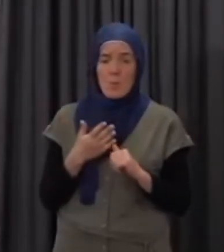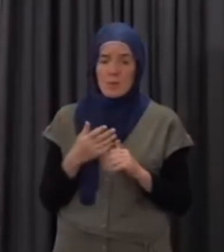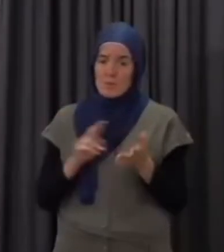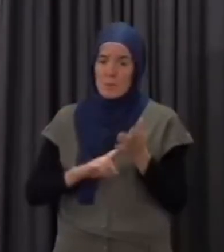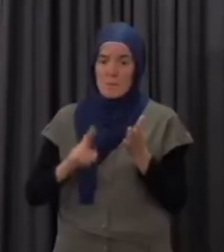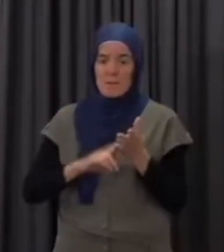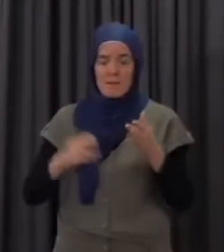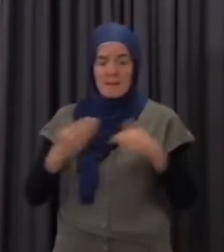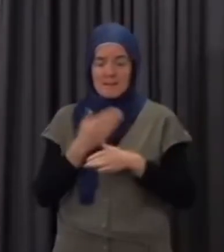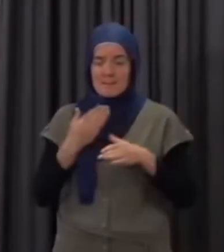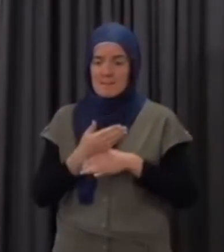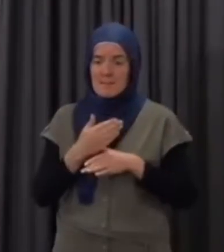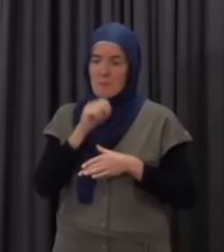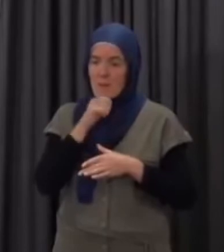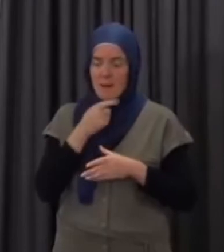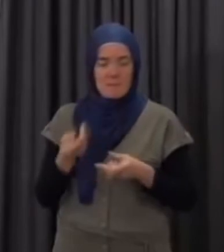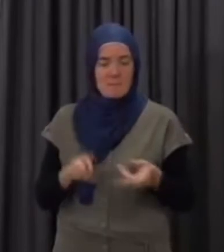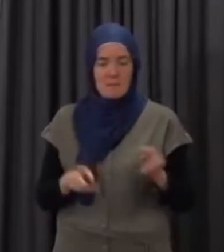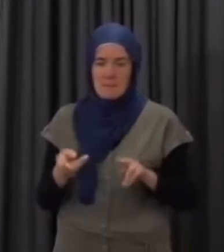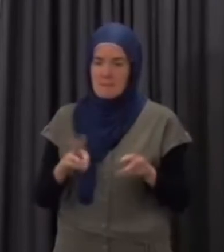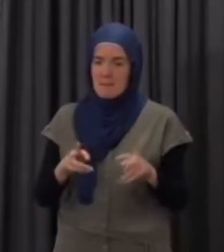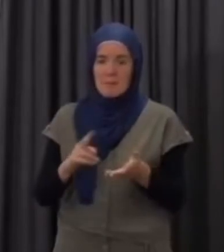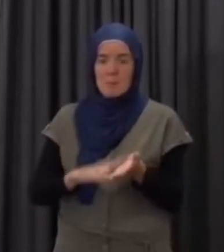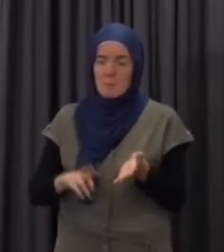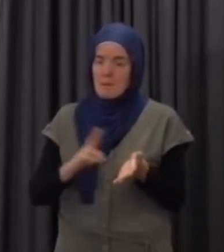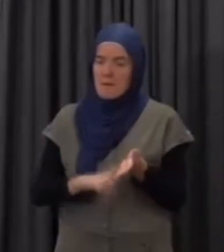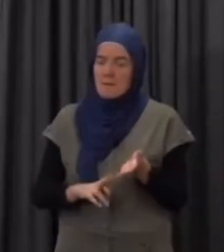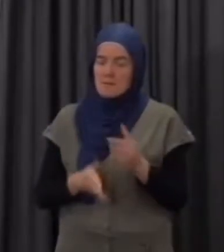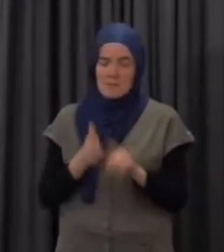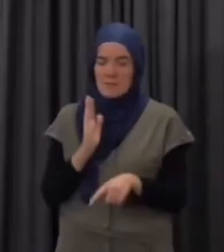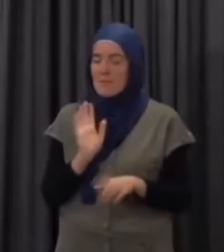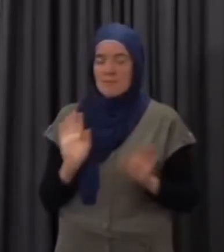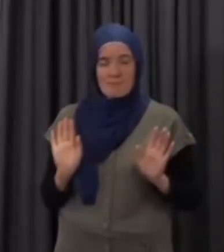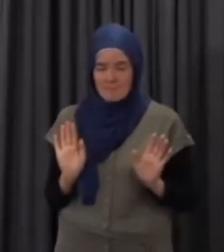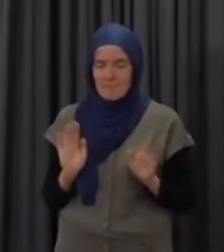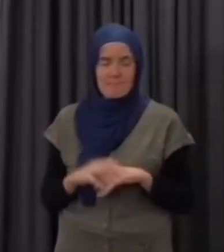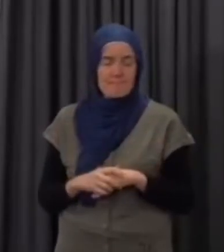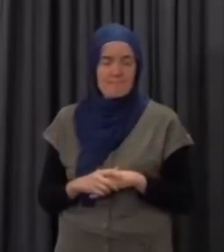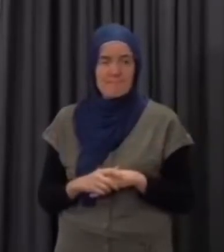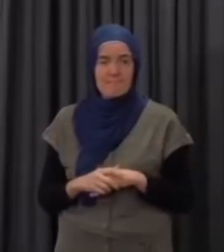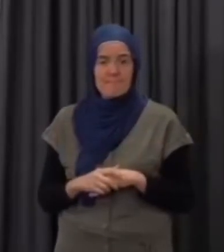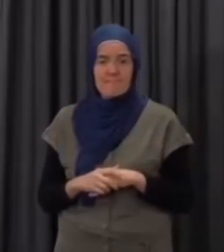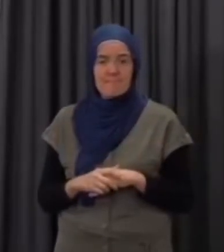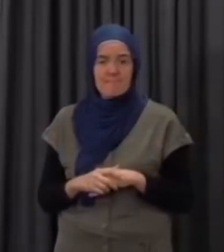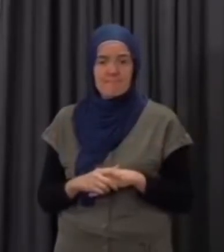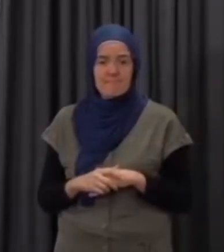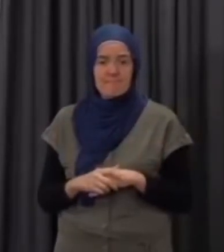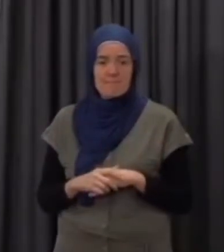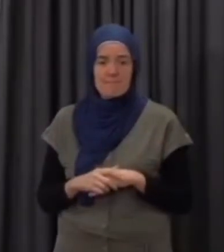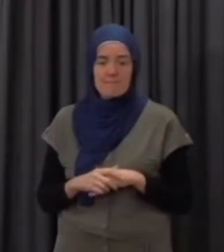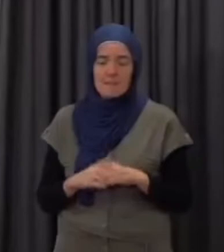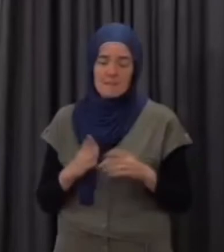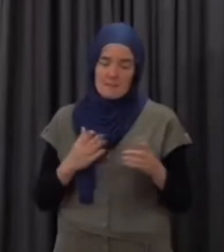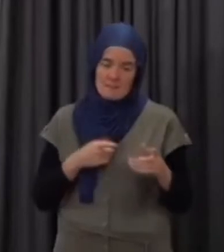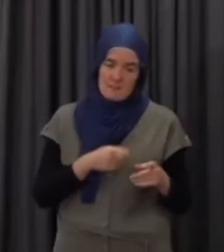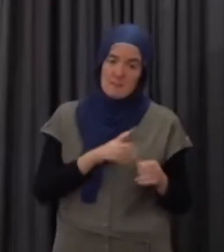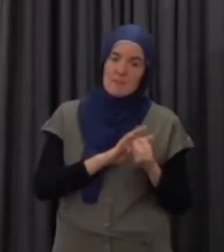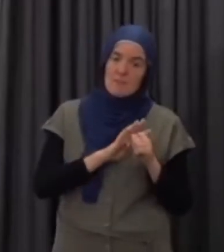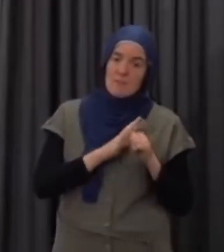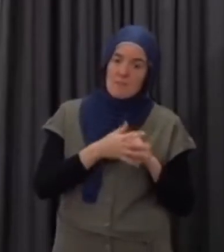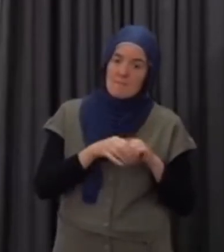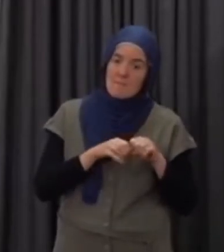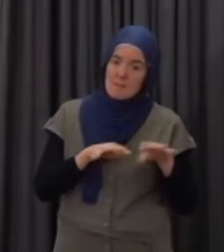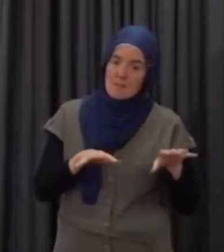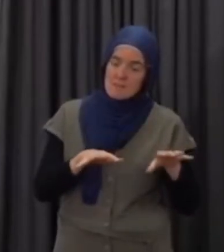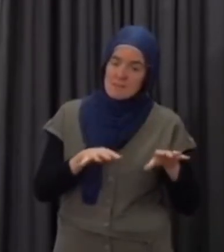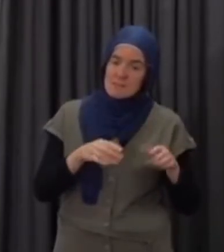as normal. And I think there are two takes around that. I think one is that we're going to have to recognise that working through this virus, we are going to have to